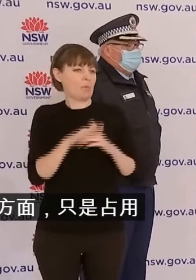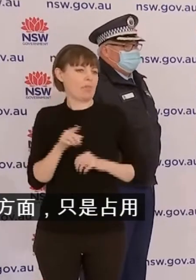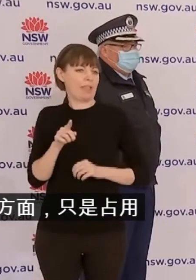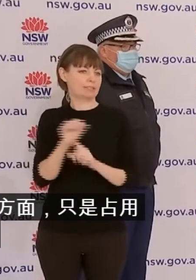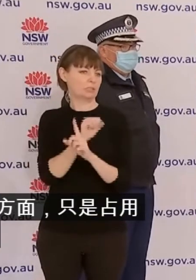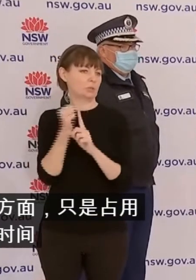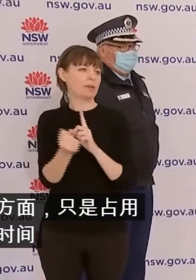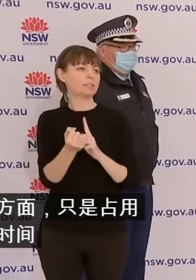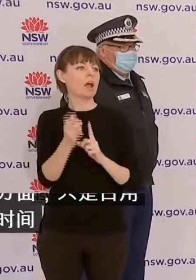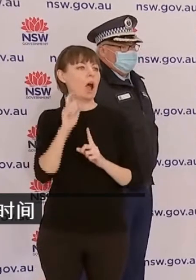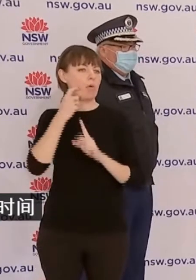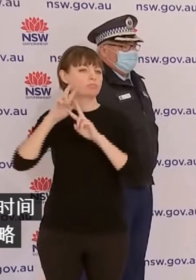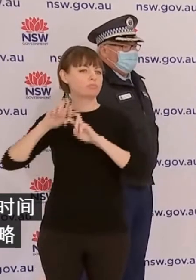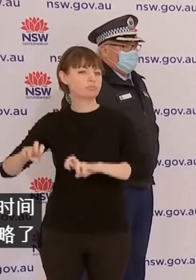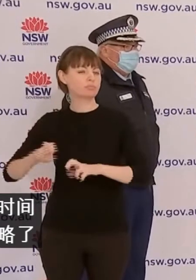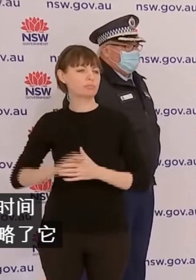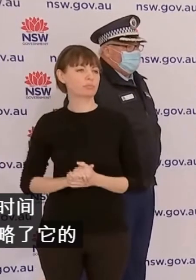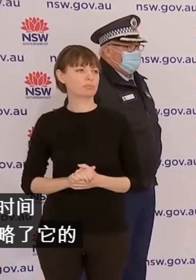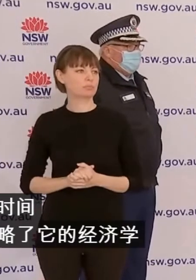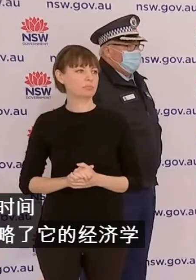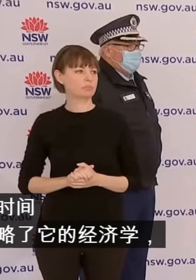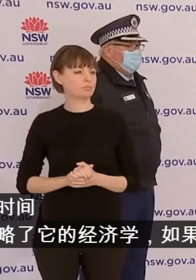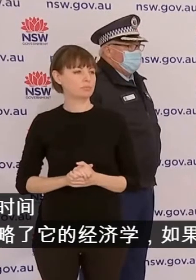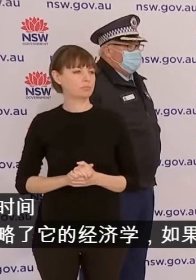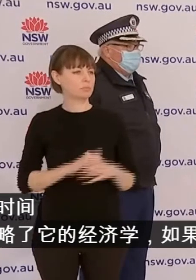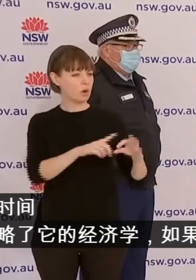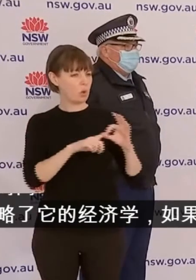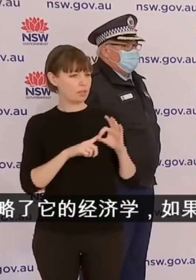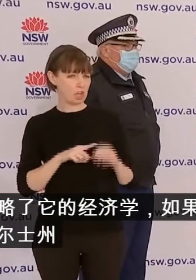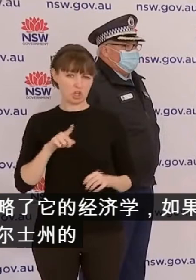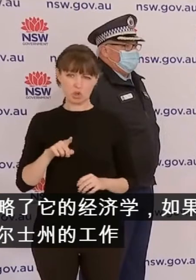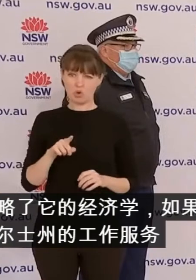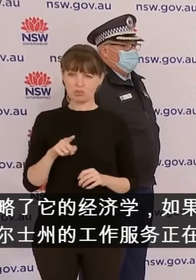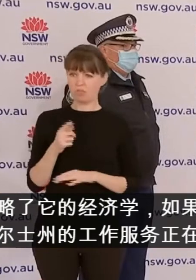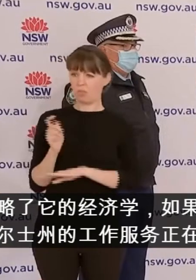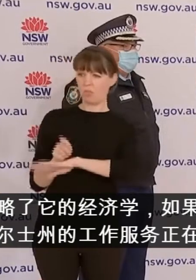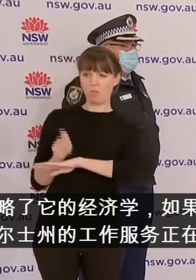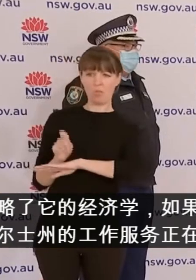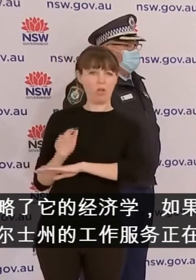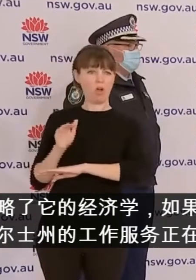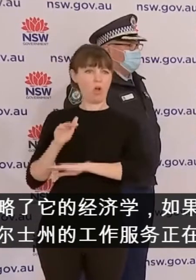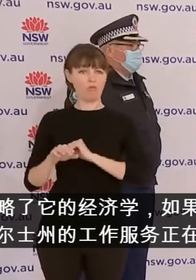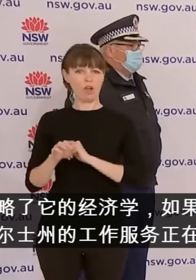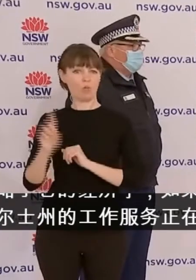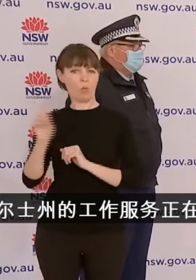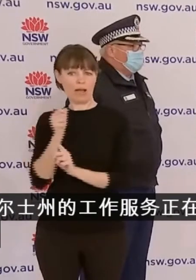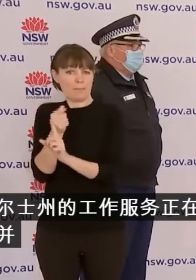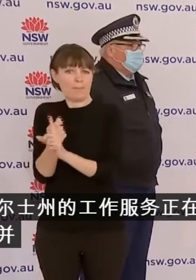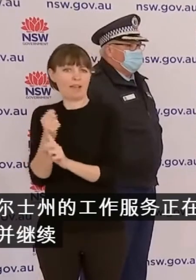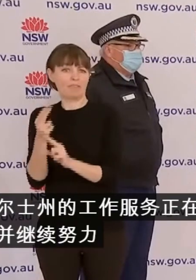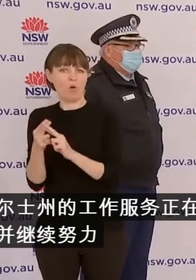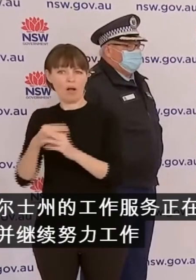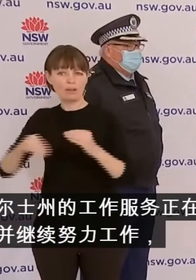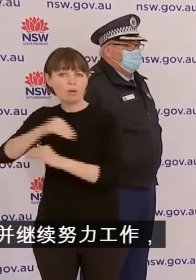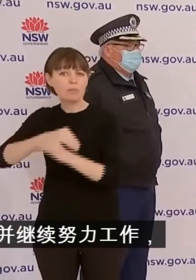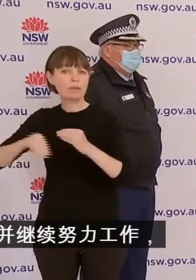up so much of your time that you're almost ignoring the economics of it? Not at all. And can I say that we worked really hard and continue